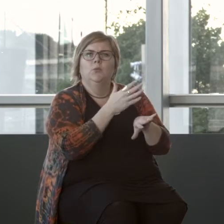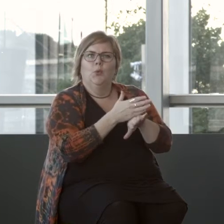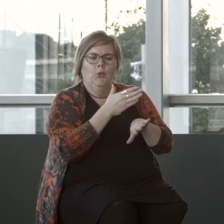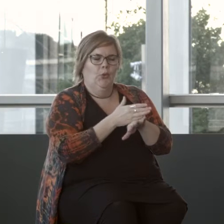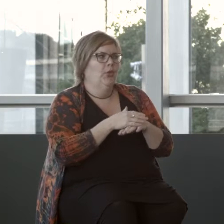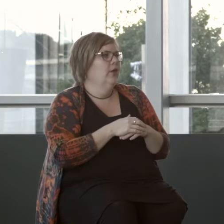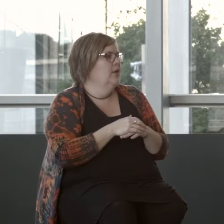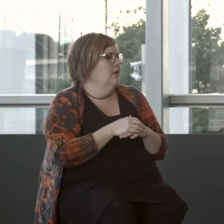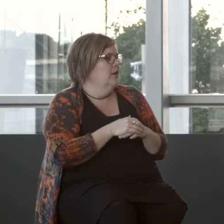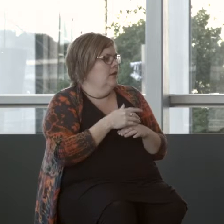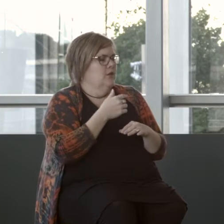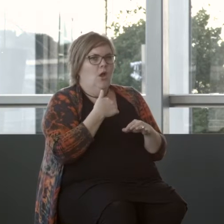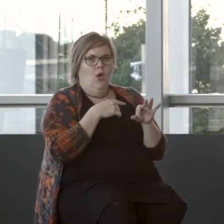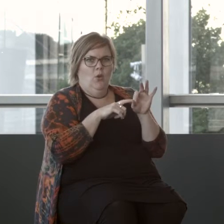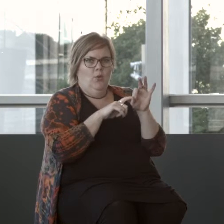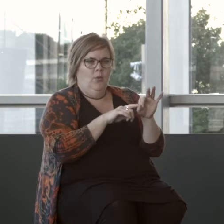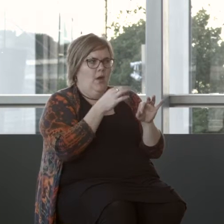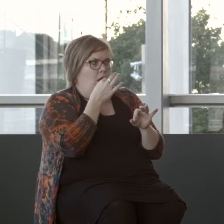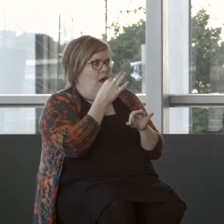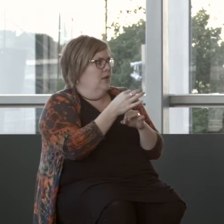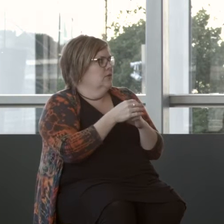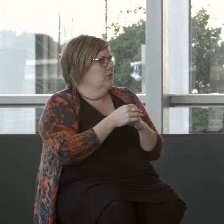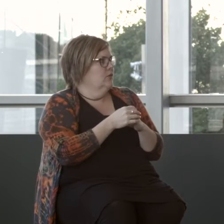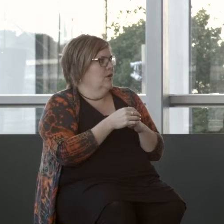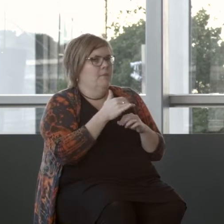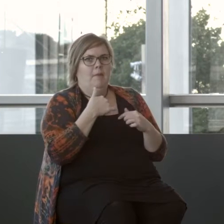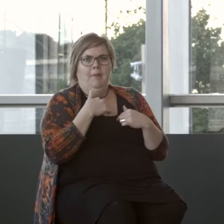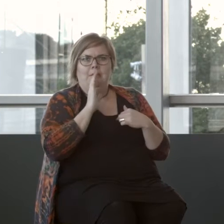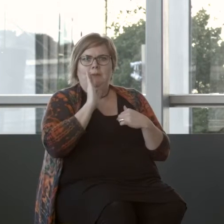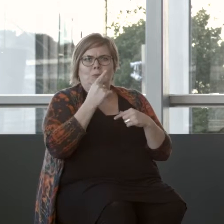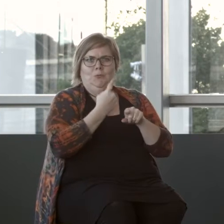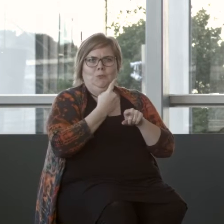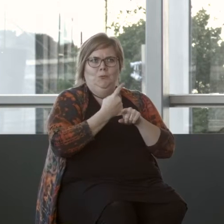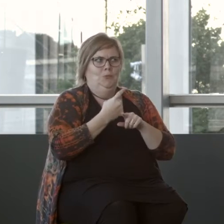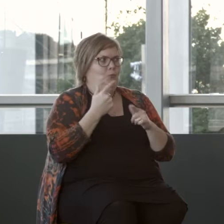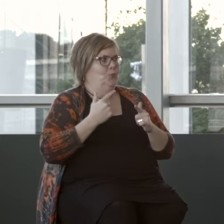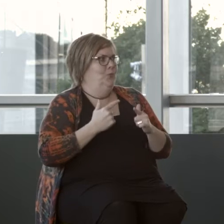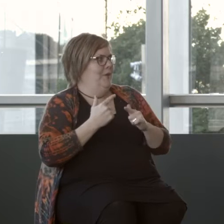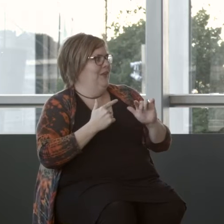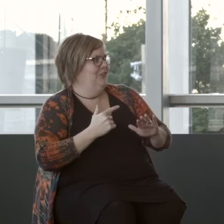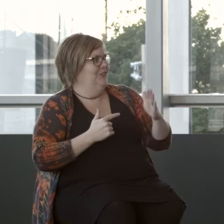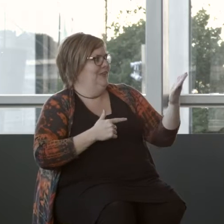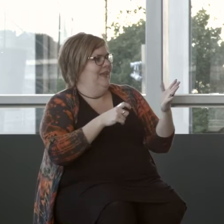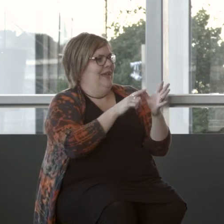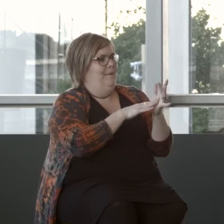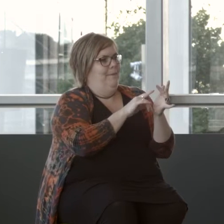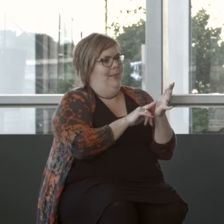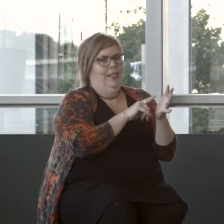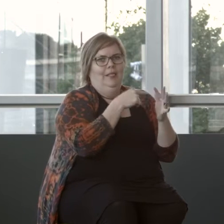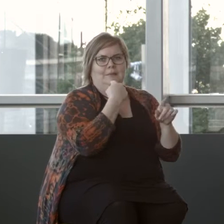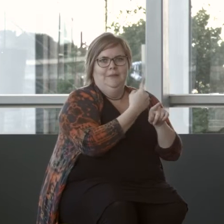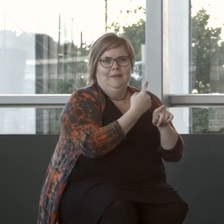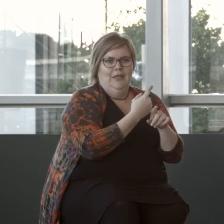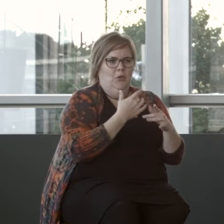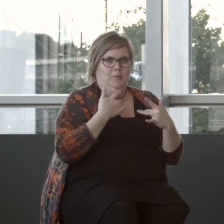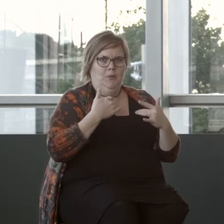So my question to, probably I'm talking too much and Camille needs to do the talking. This is not so much about